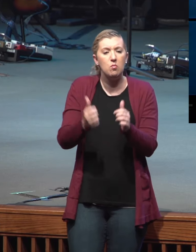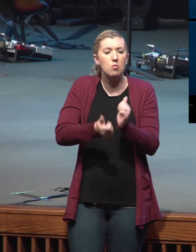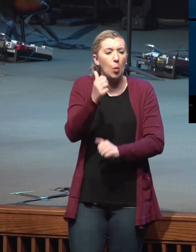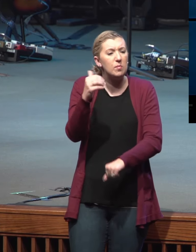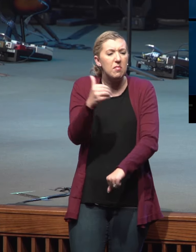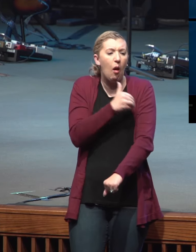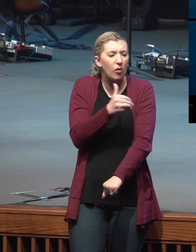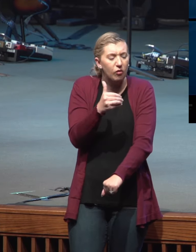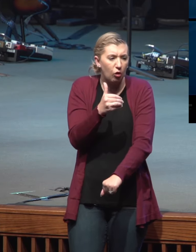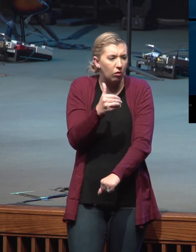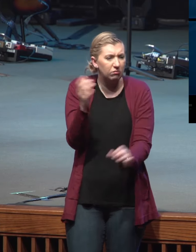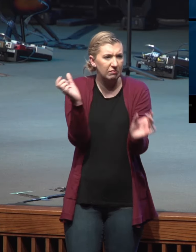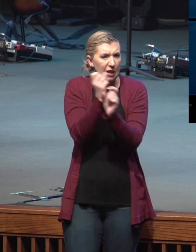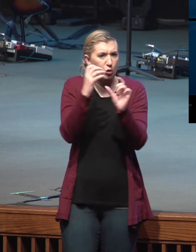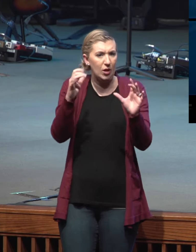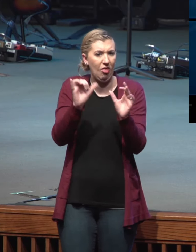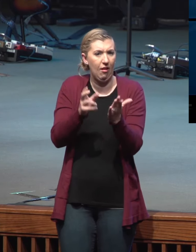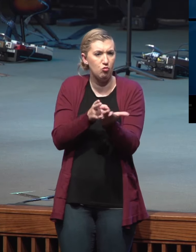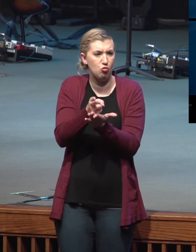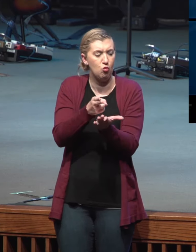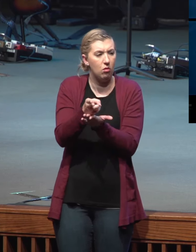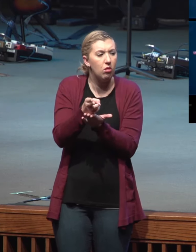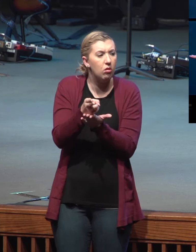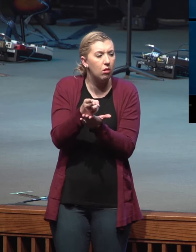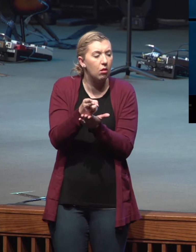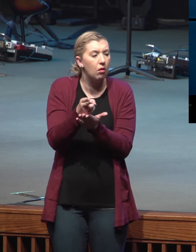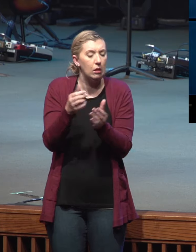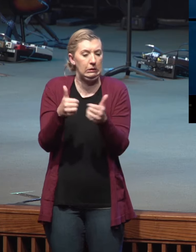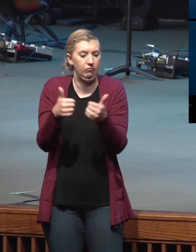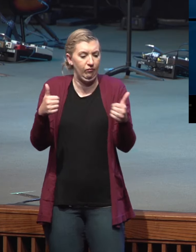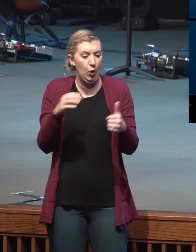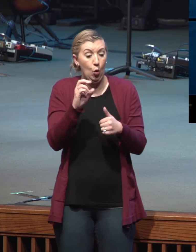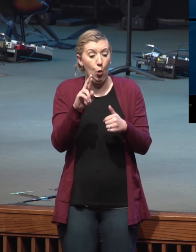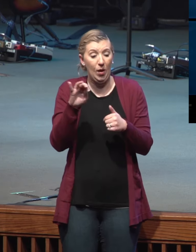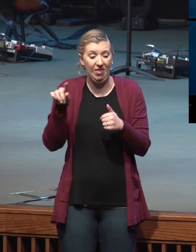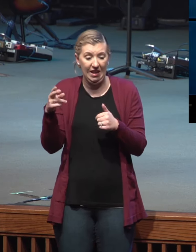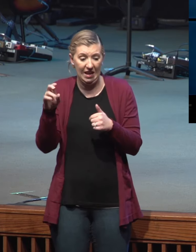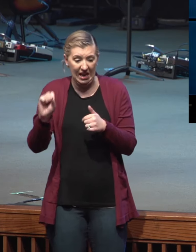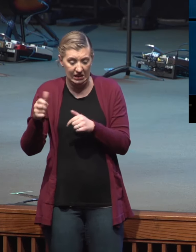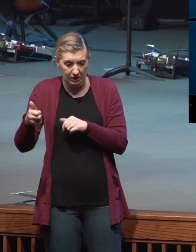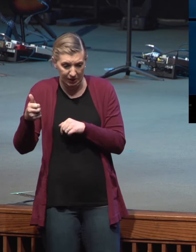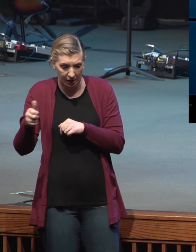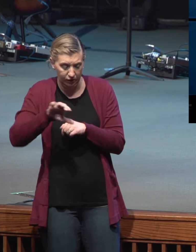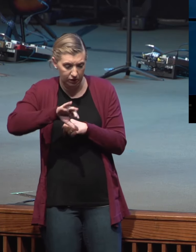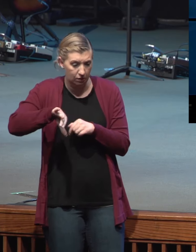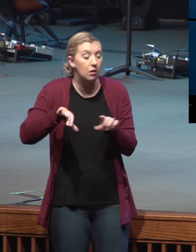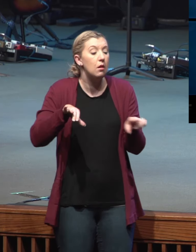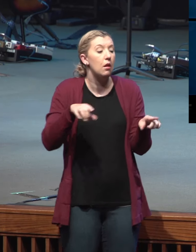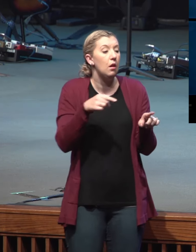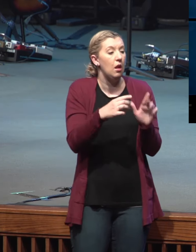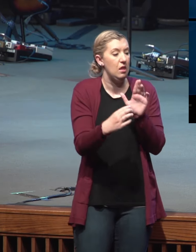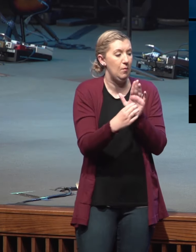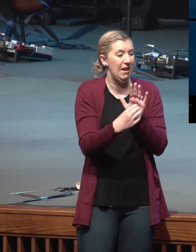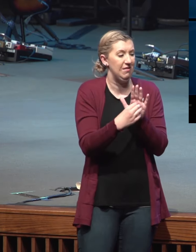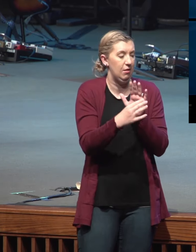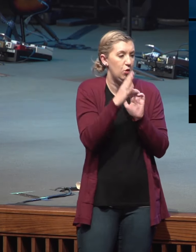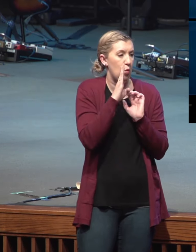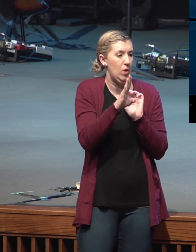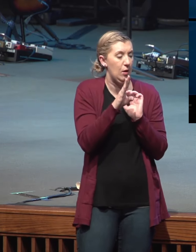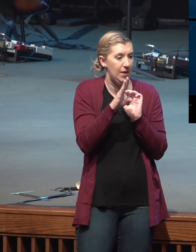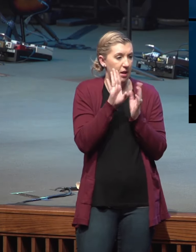illustrations of that truth, apart from the Corinthians themselves, is the passage that we are going